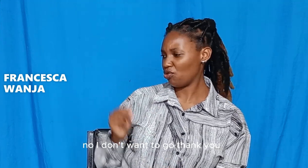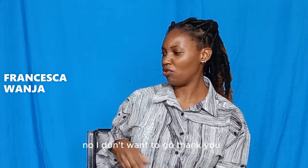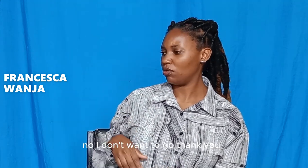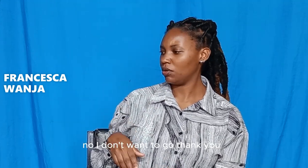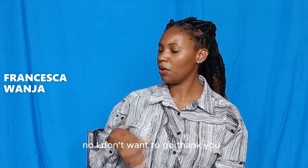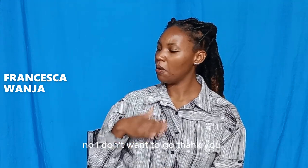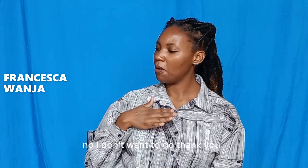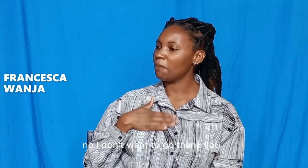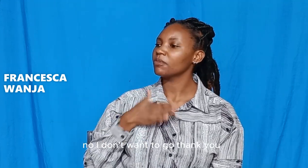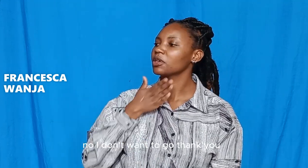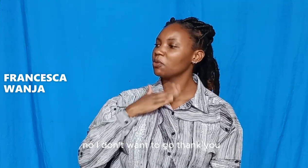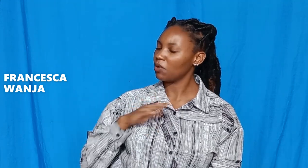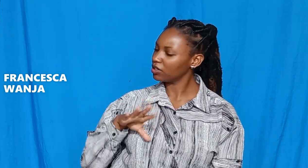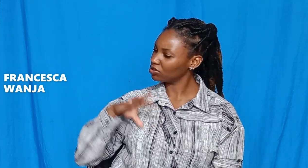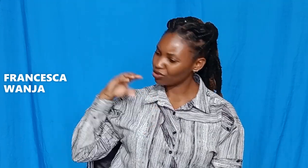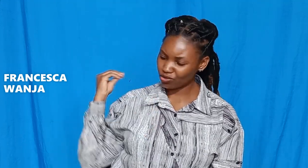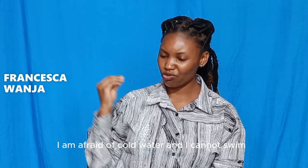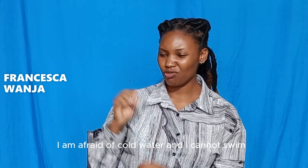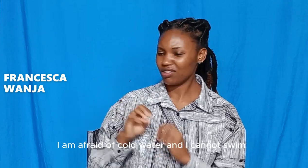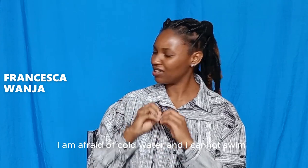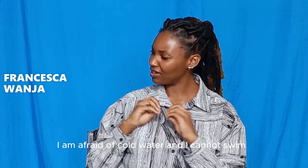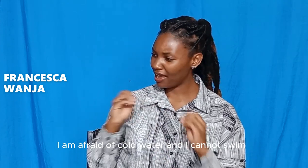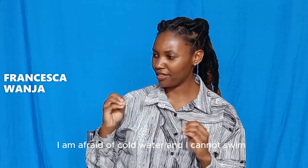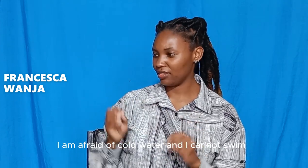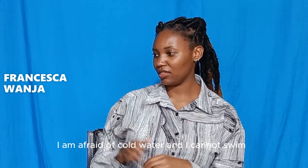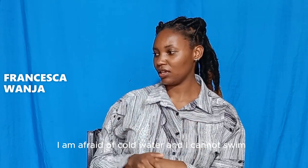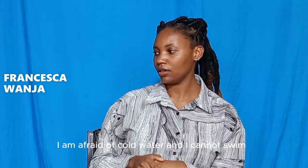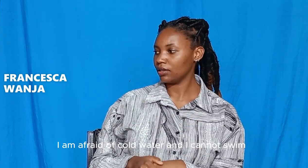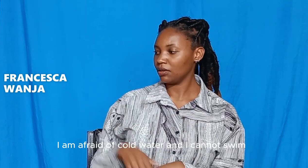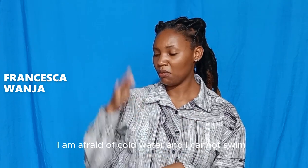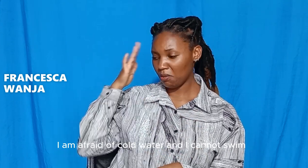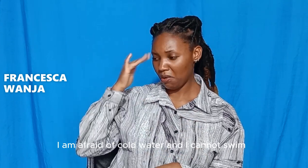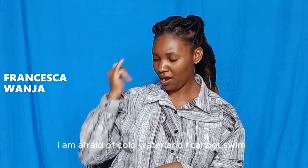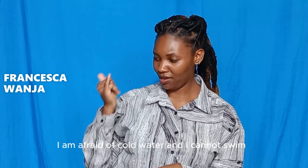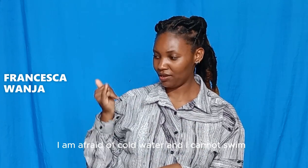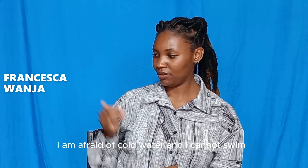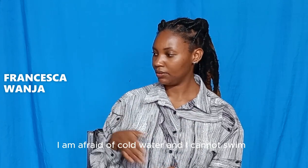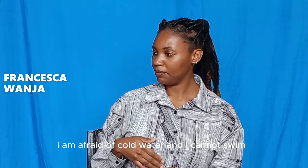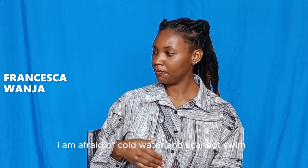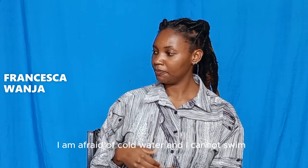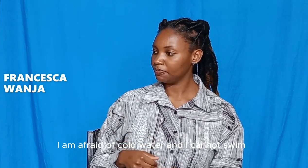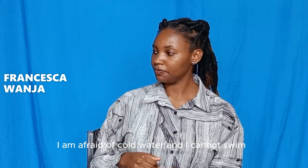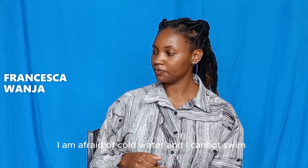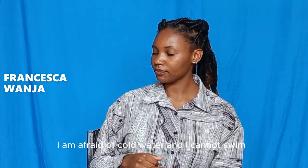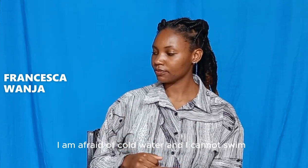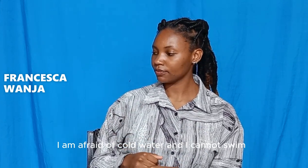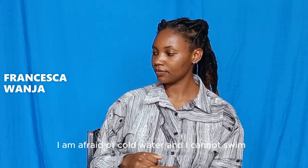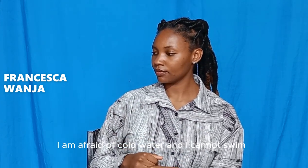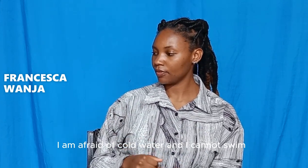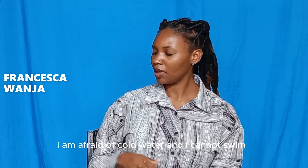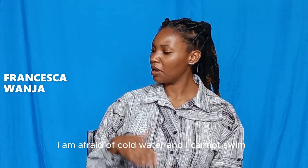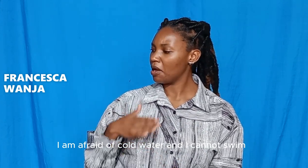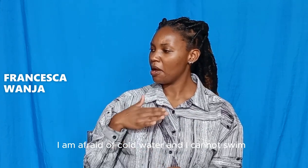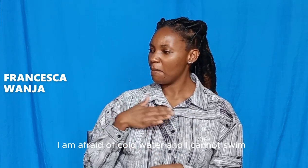Thank you. I am afraid of cold water. And I cannot swim.